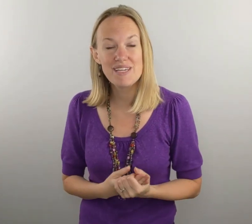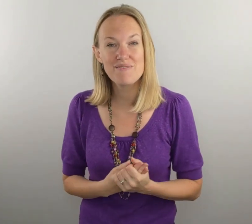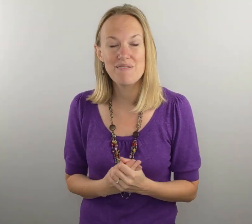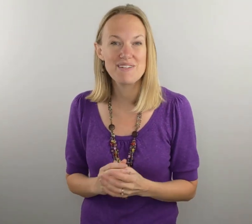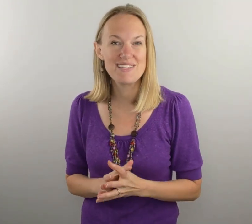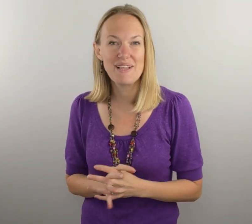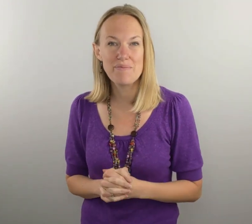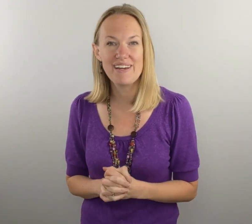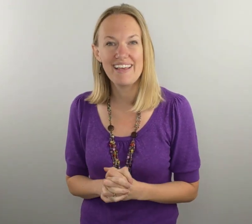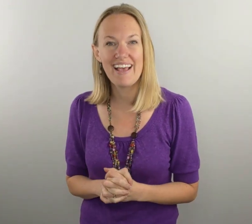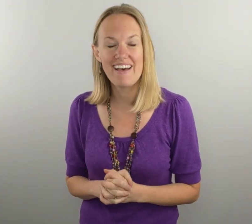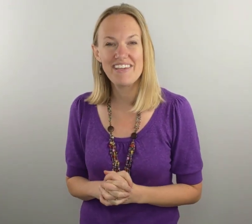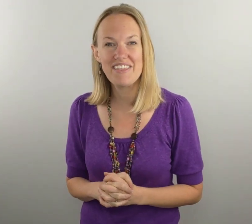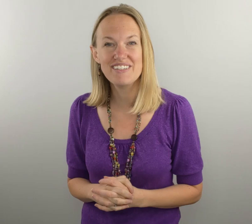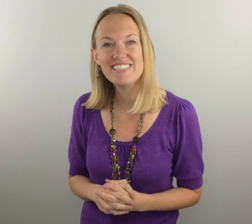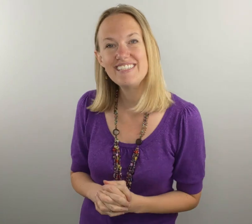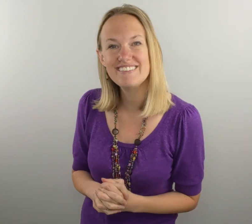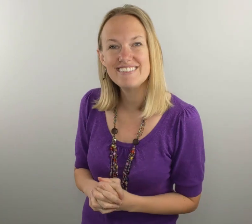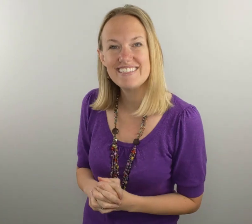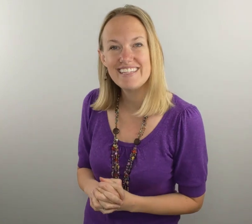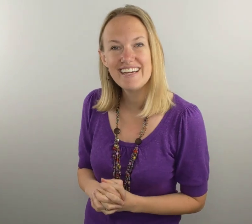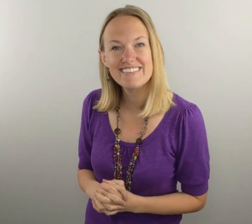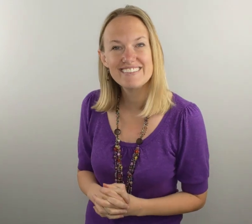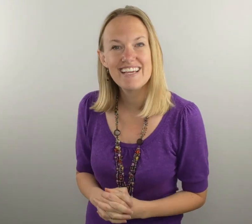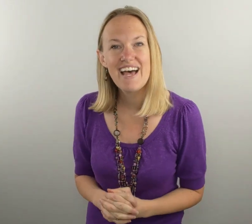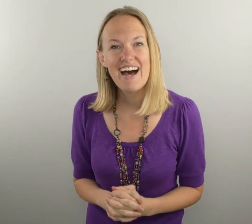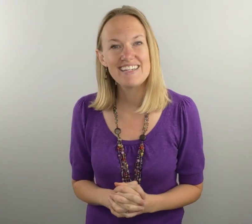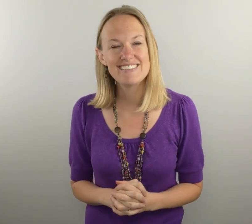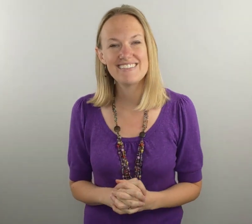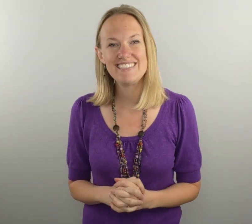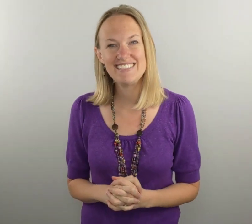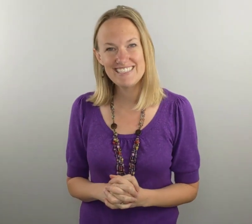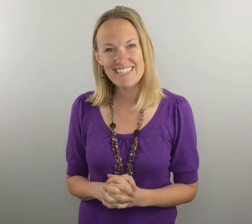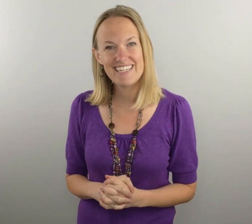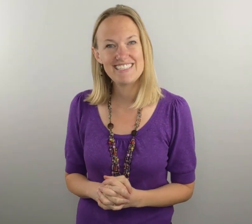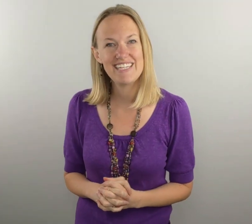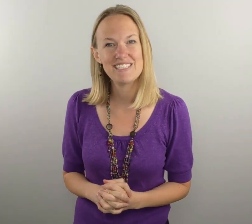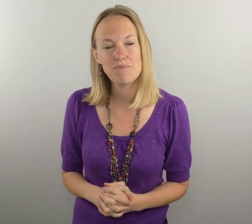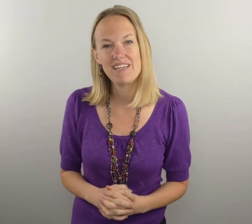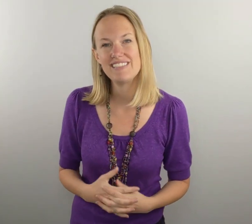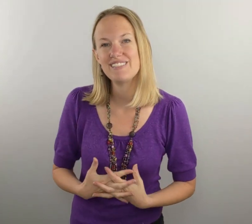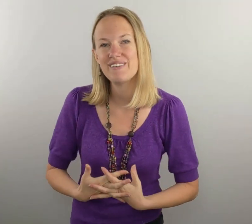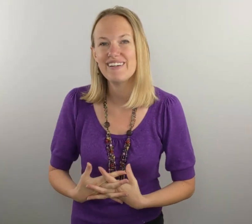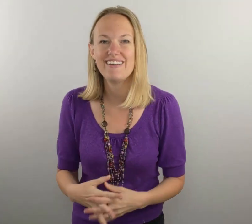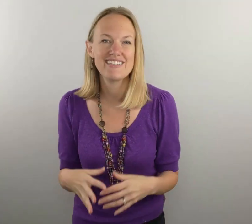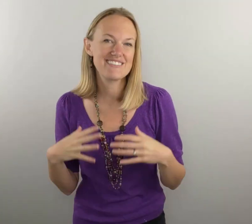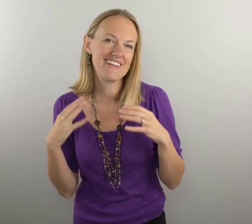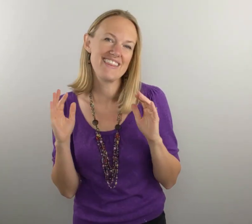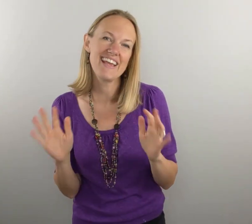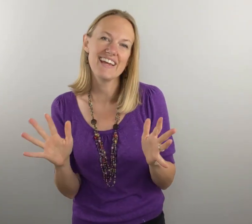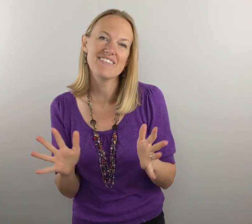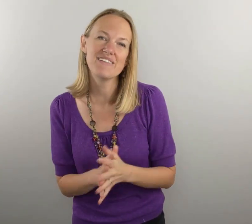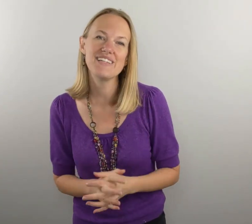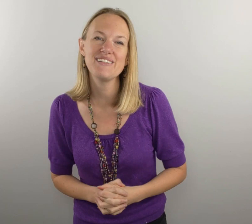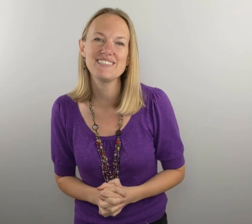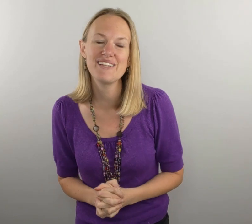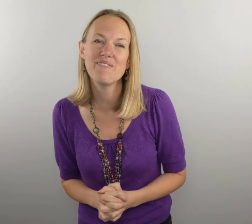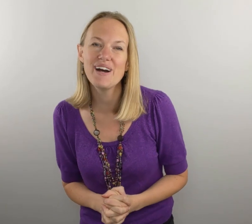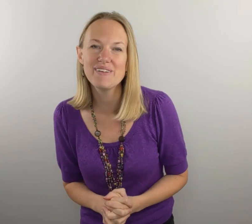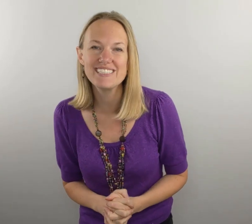we were celebrating having a 13-year-old in the house, so I didn't get a chance to make a tutorial. I just want to thank everyone who sent well